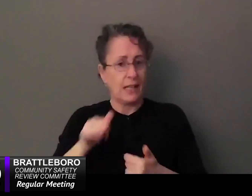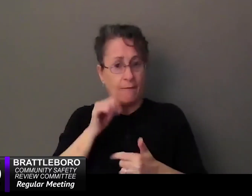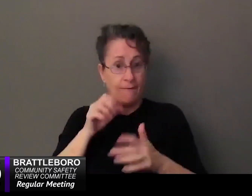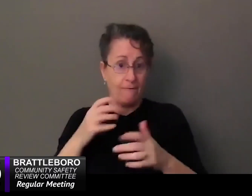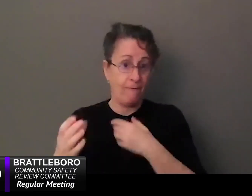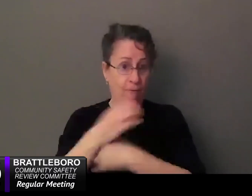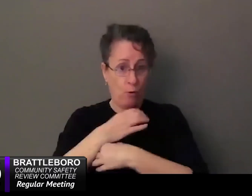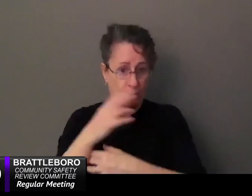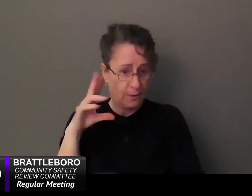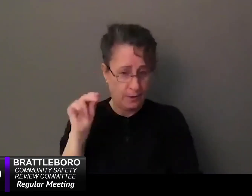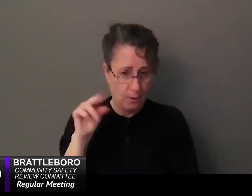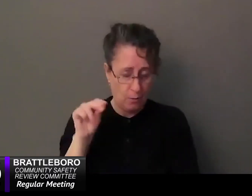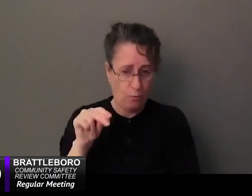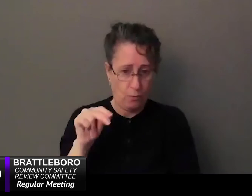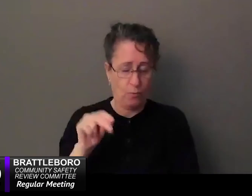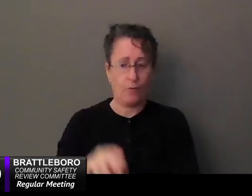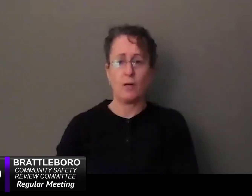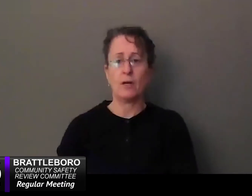I'm